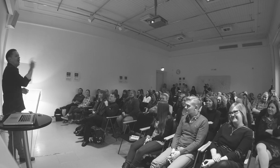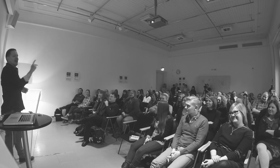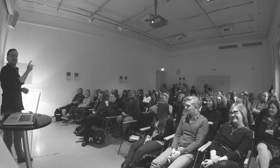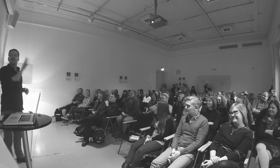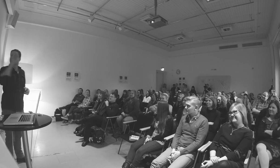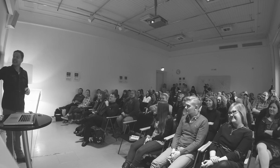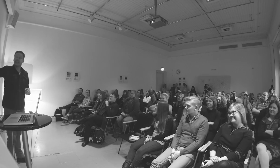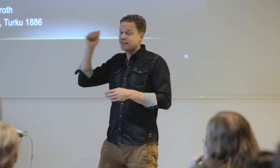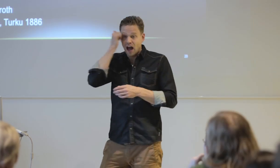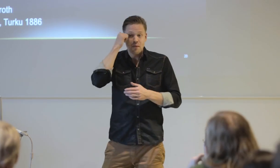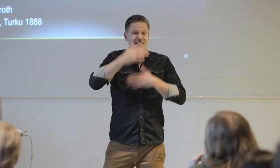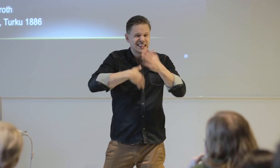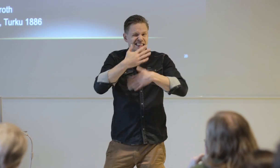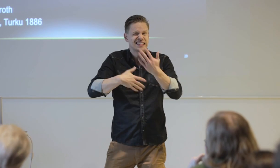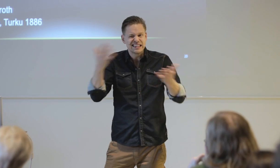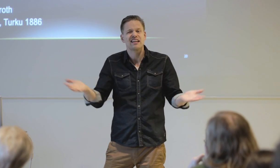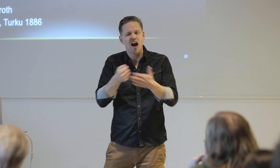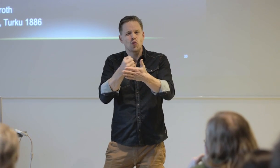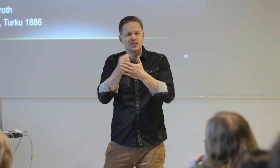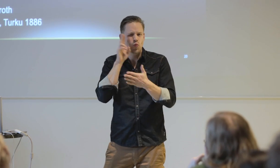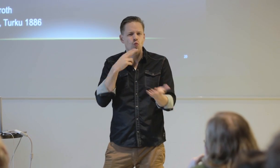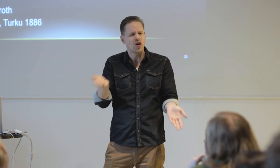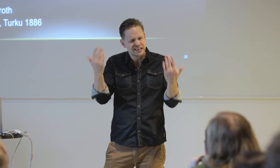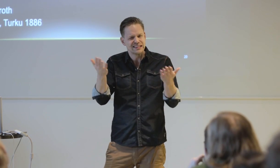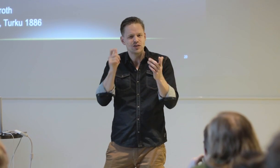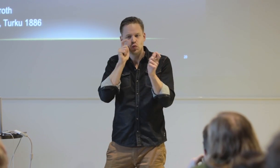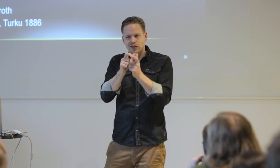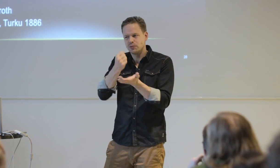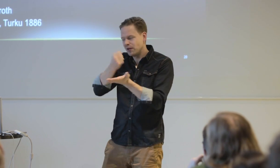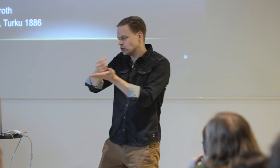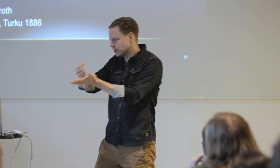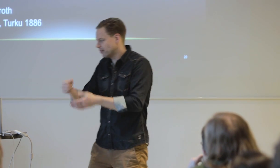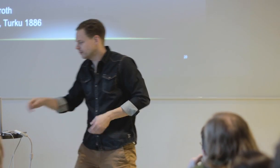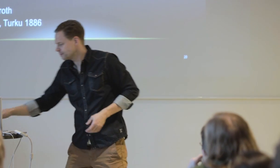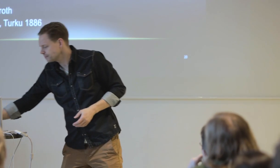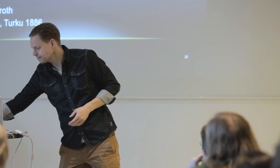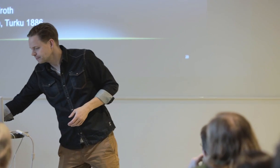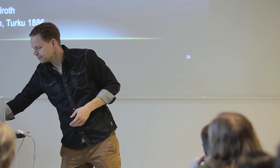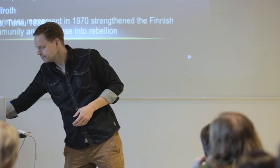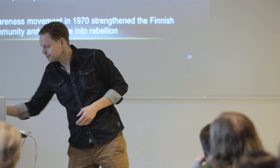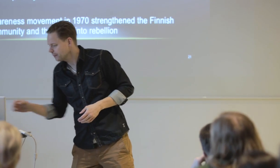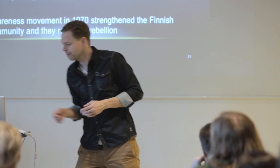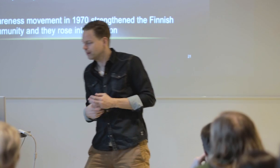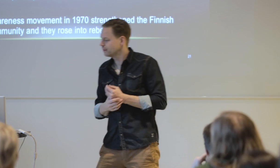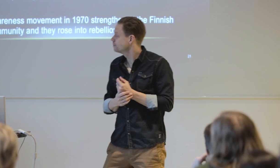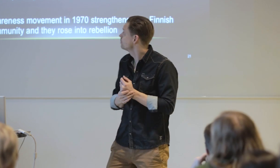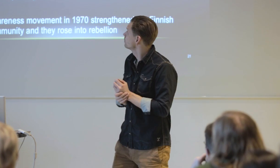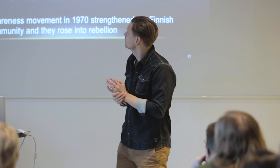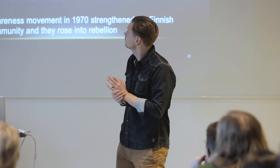Okay, so Albert Talroth, he was really active in getting all the deaf people establishing their own